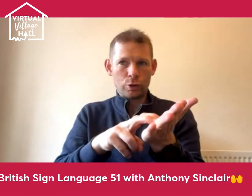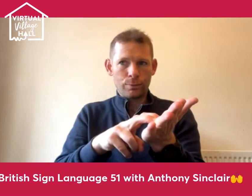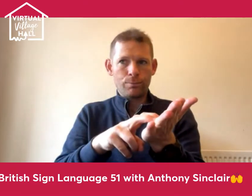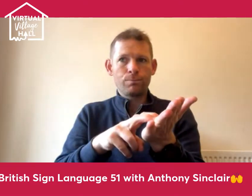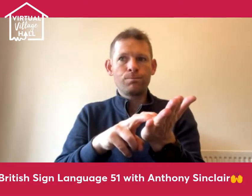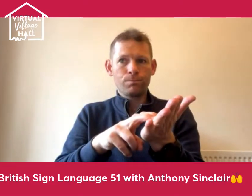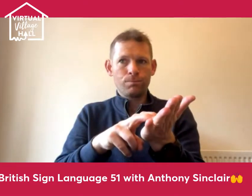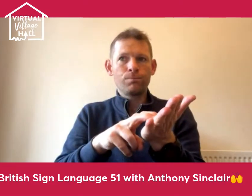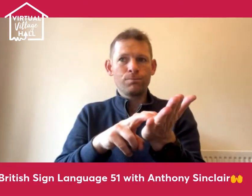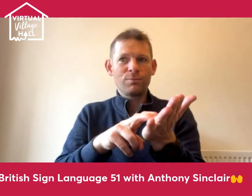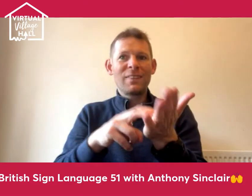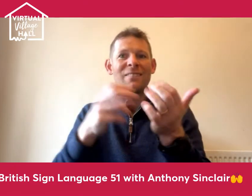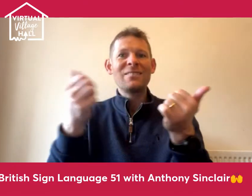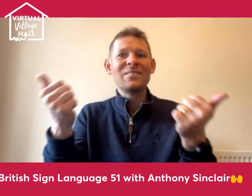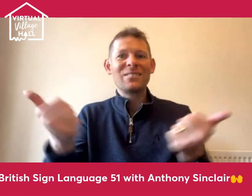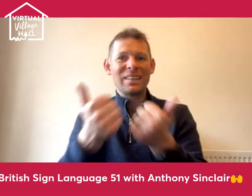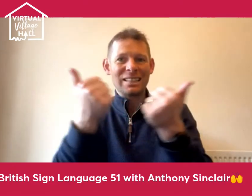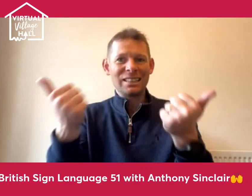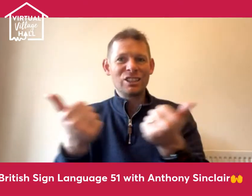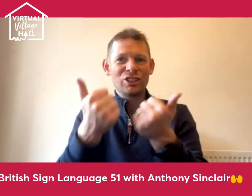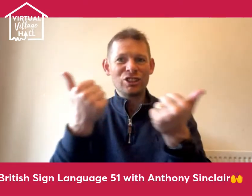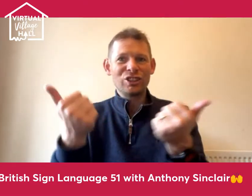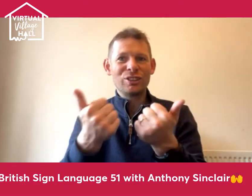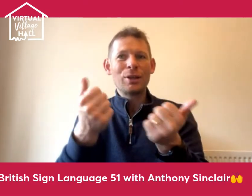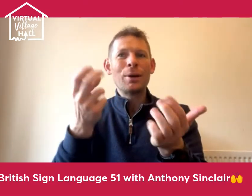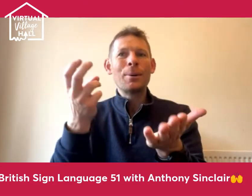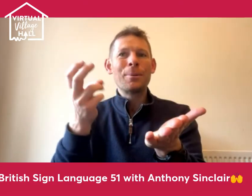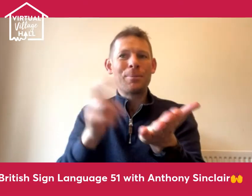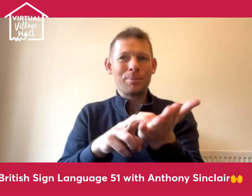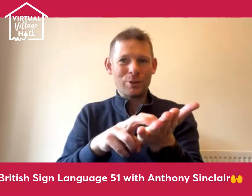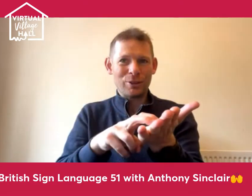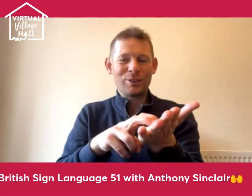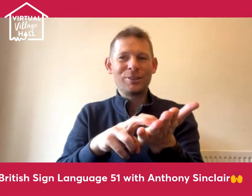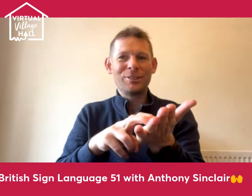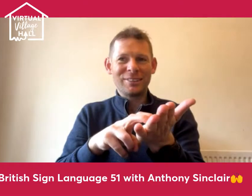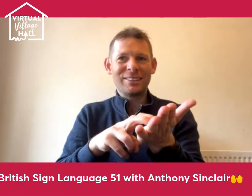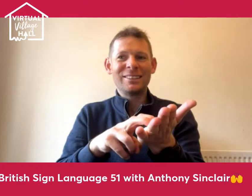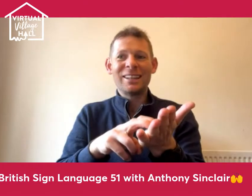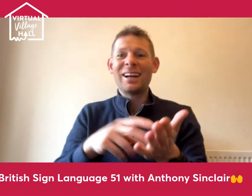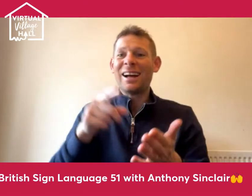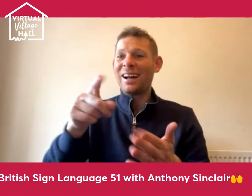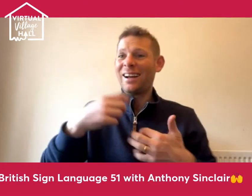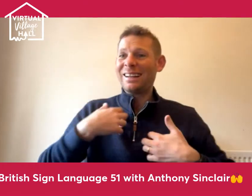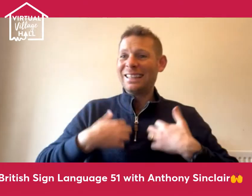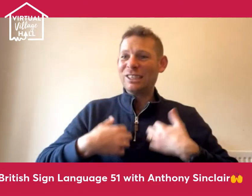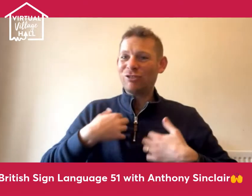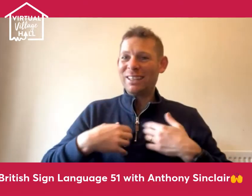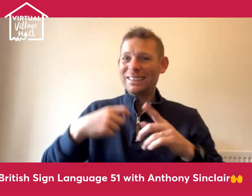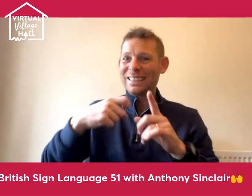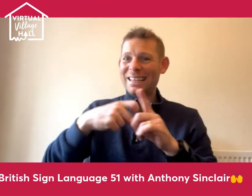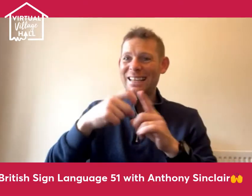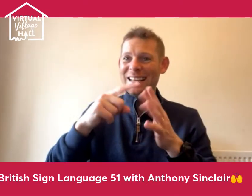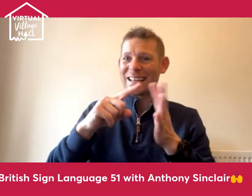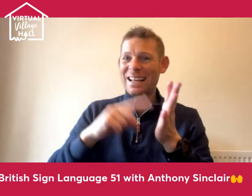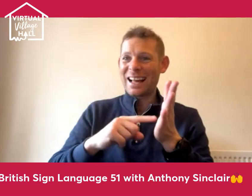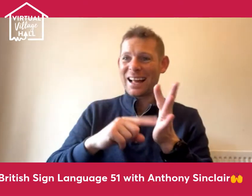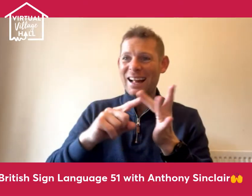booking, or I finished book, which means you've booked in the past, you have booked. Oh,